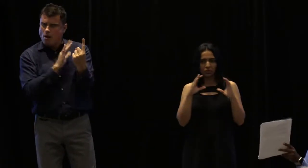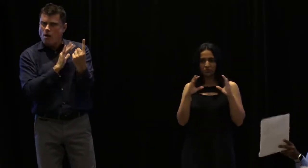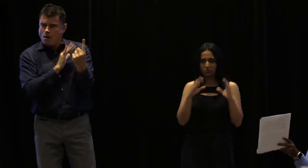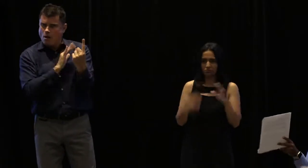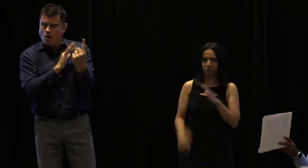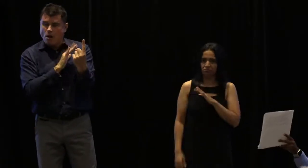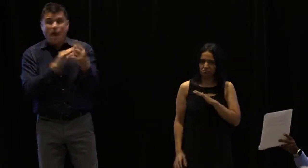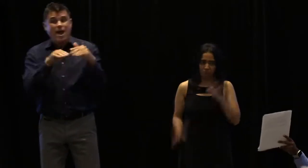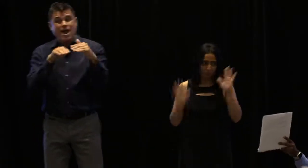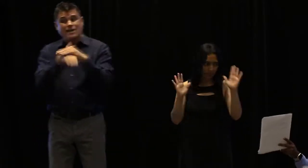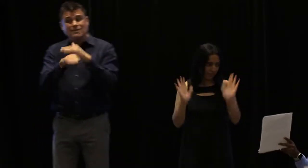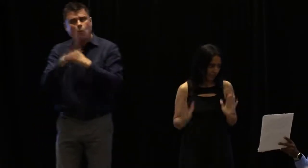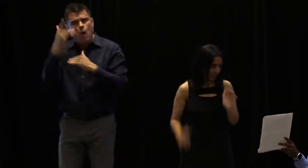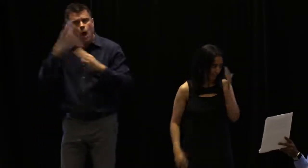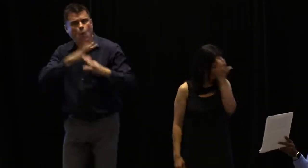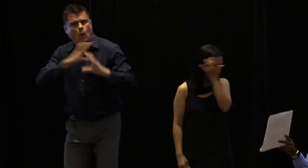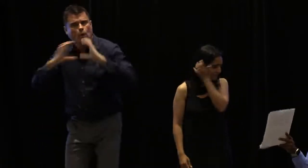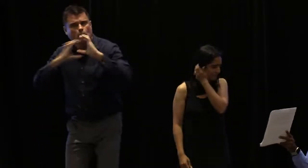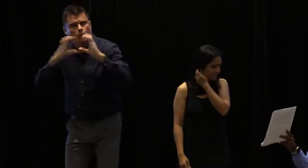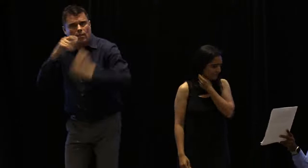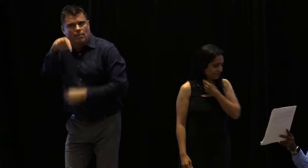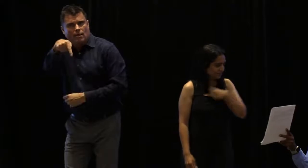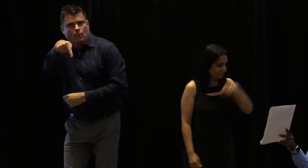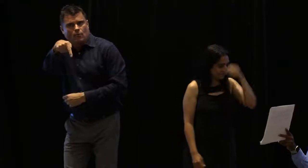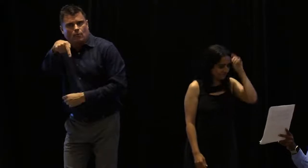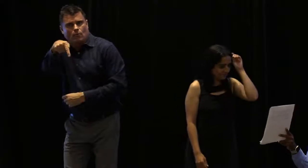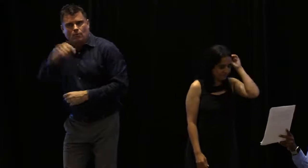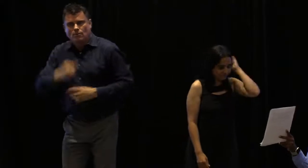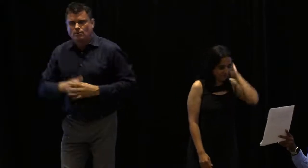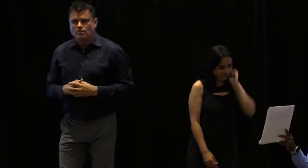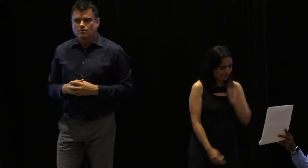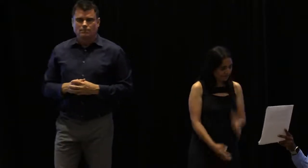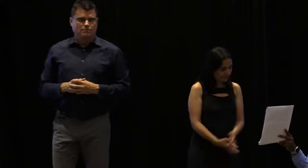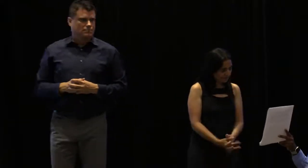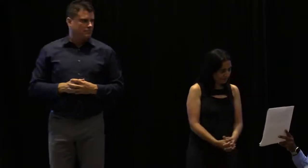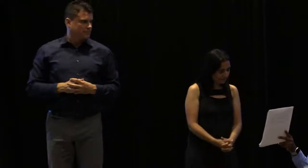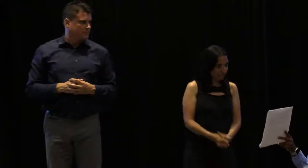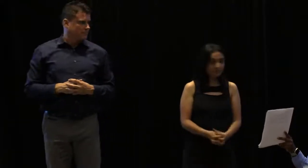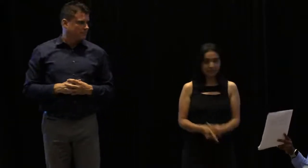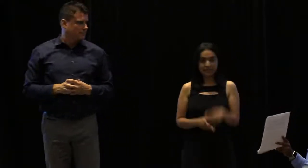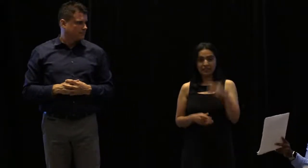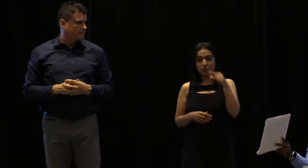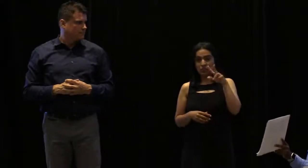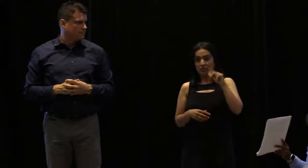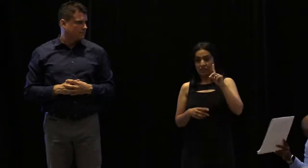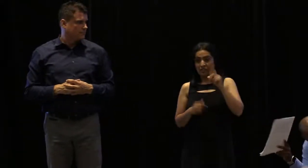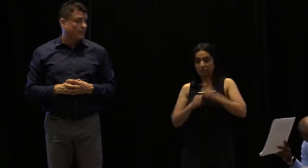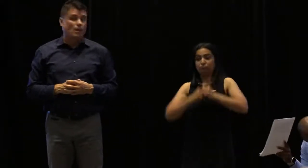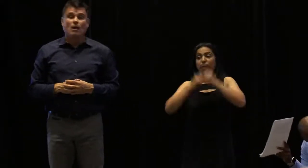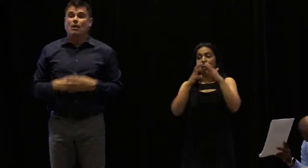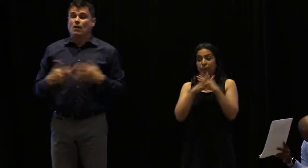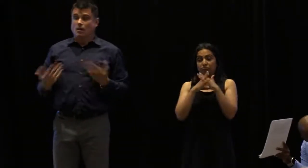language, giving me access to communication. And for me, that's my story of